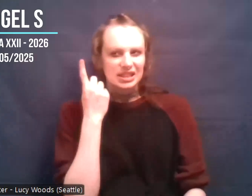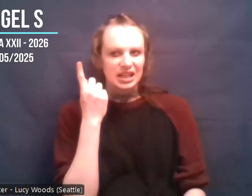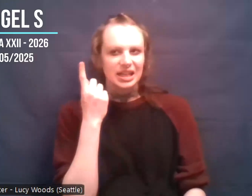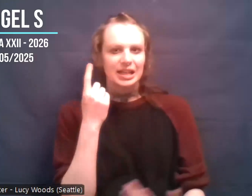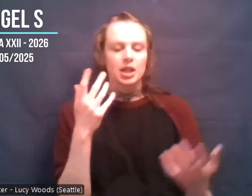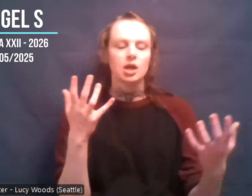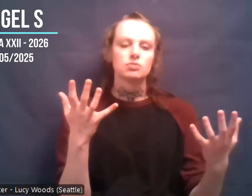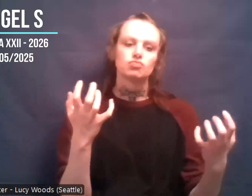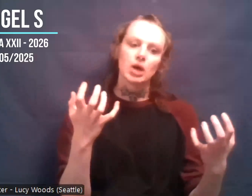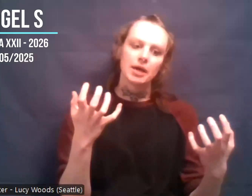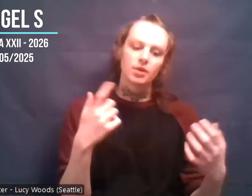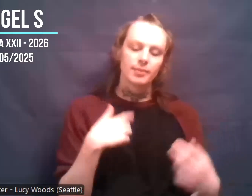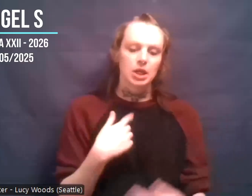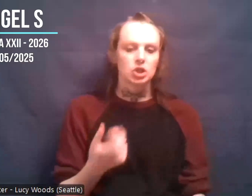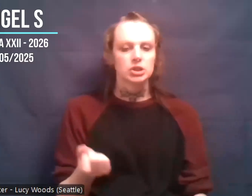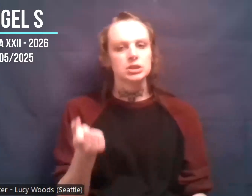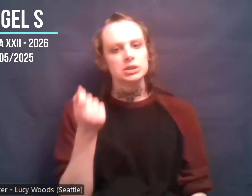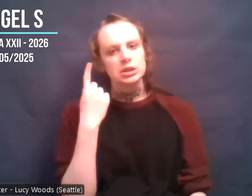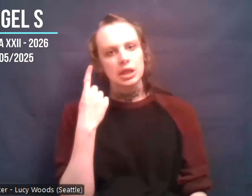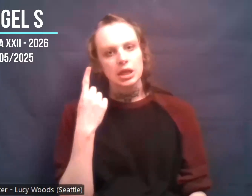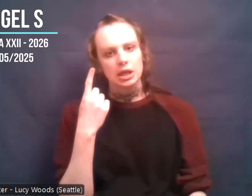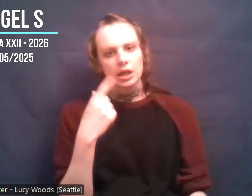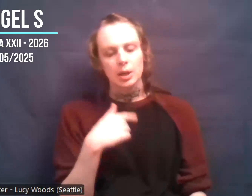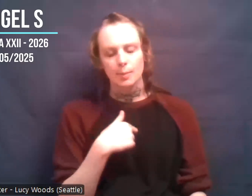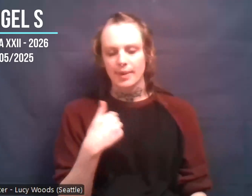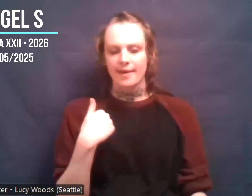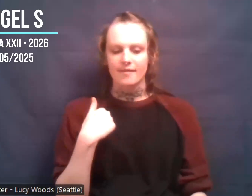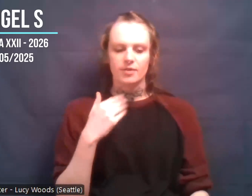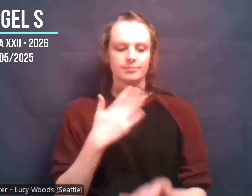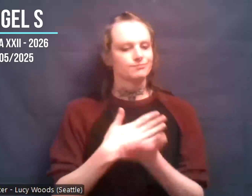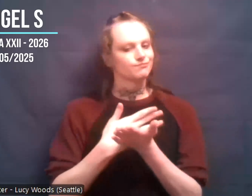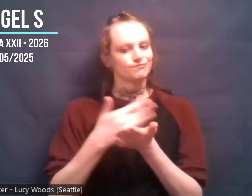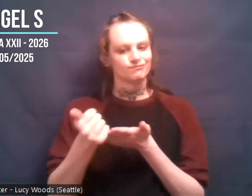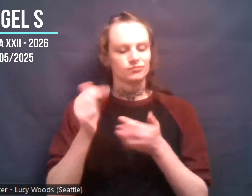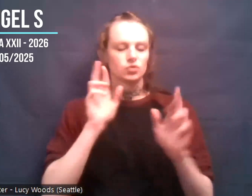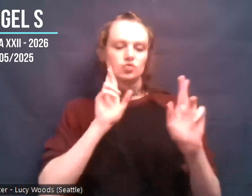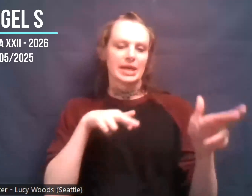that I had an allergy, this abnormal reaction to liquor.